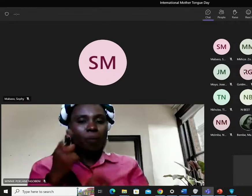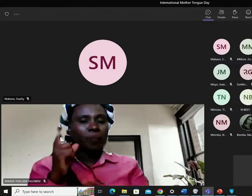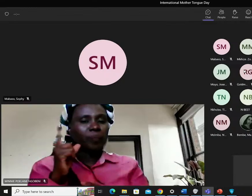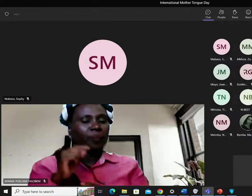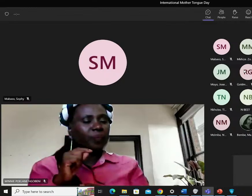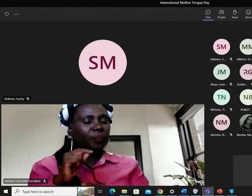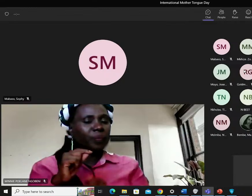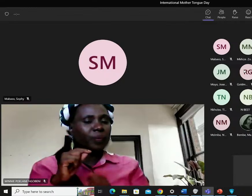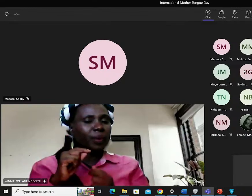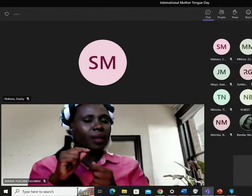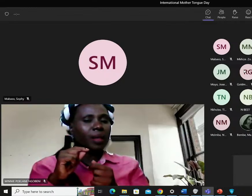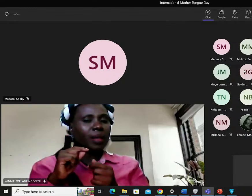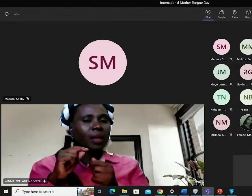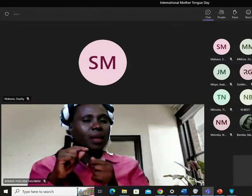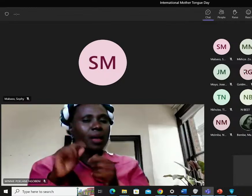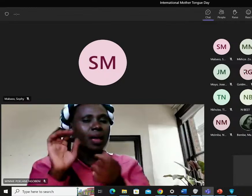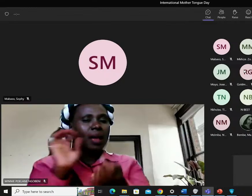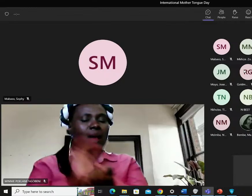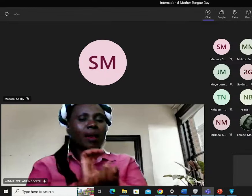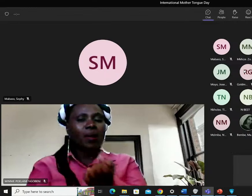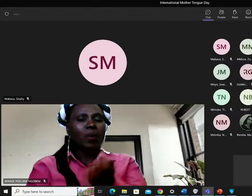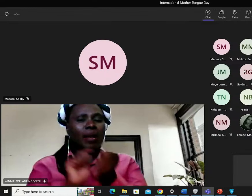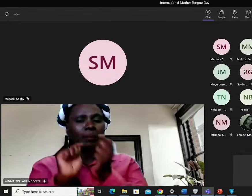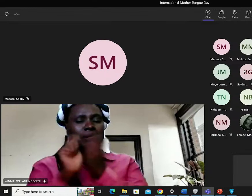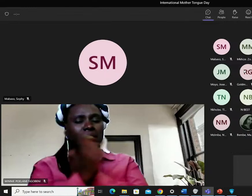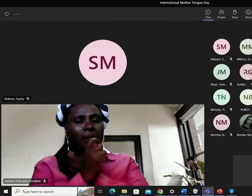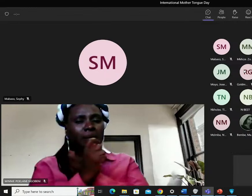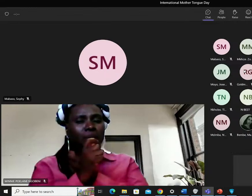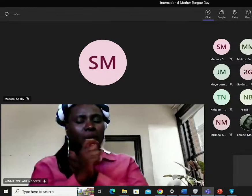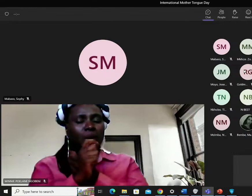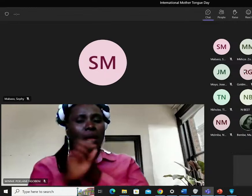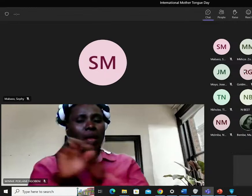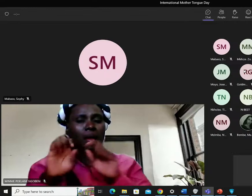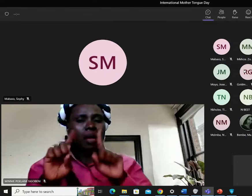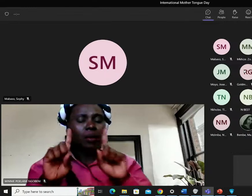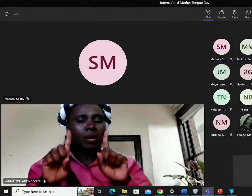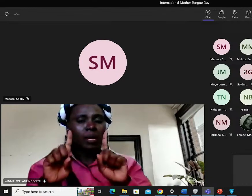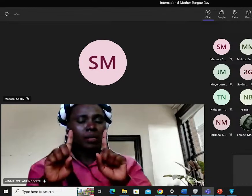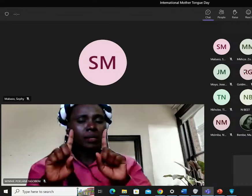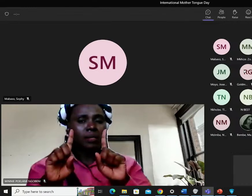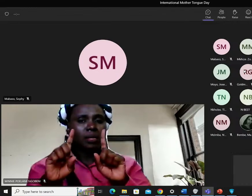Curriculum Transformation Unit, the College of Education,